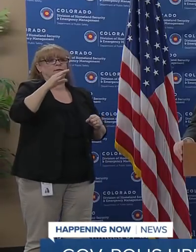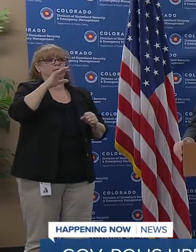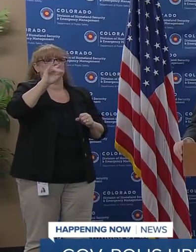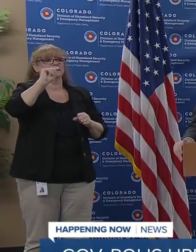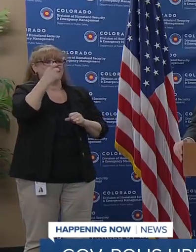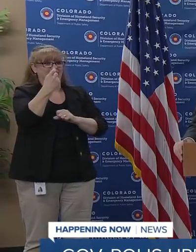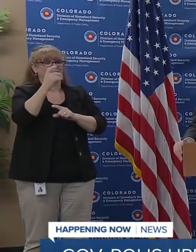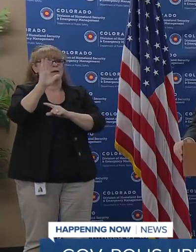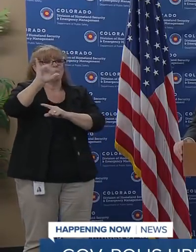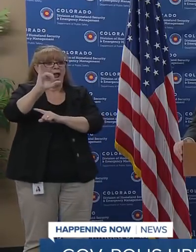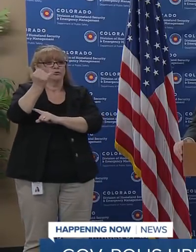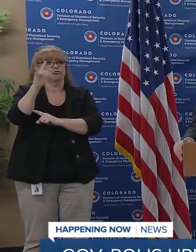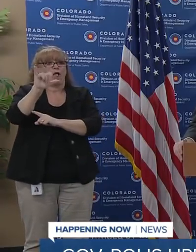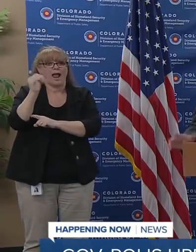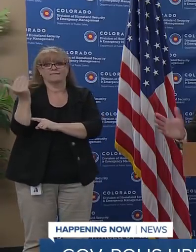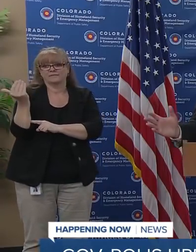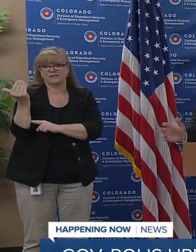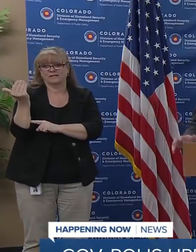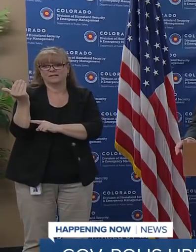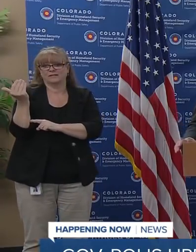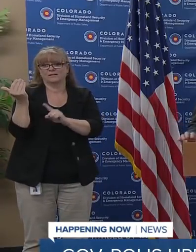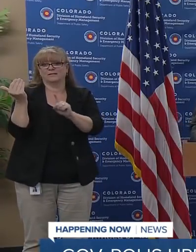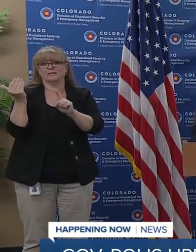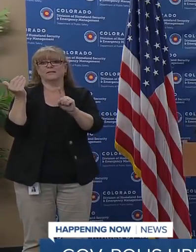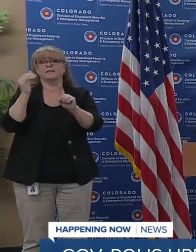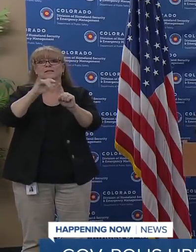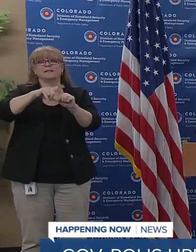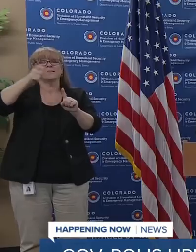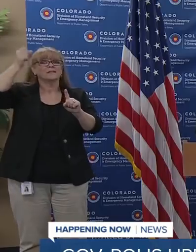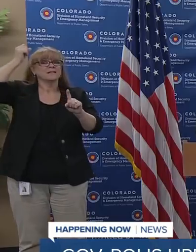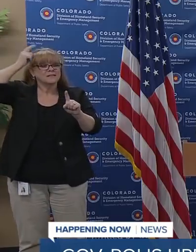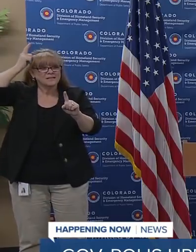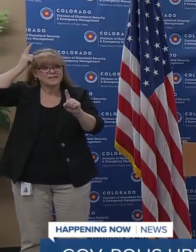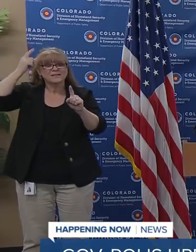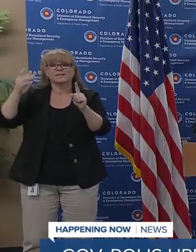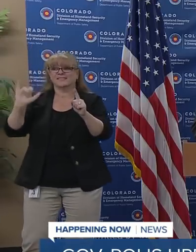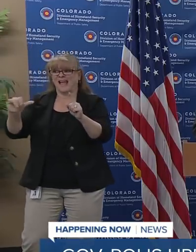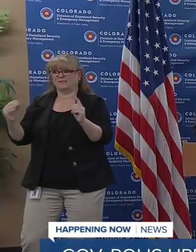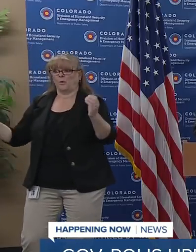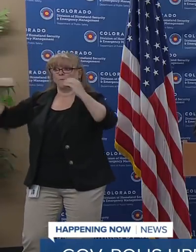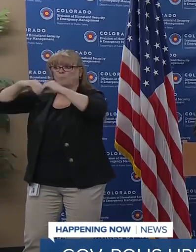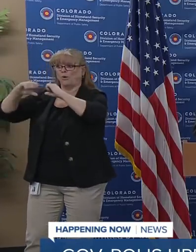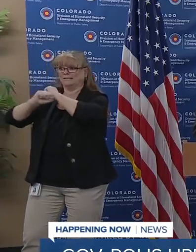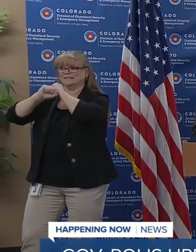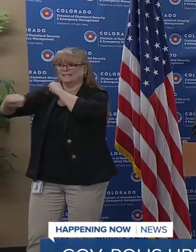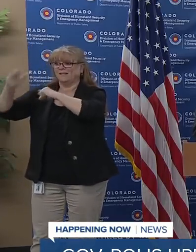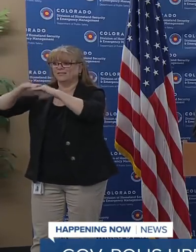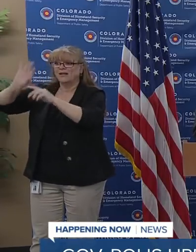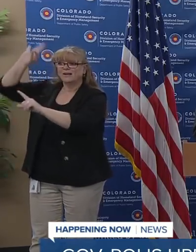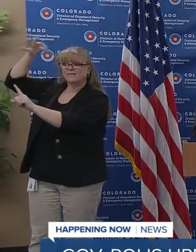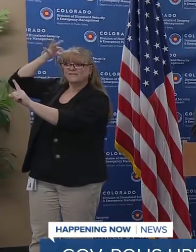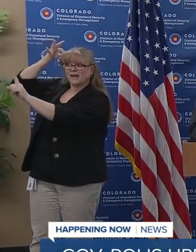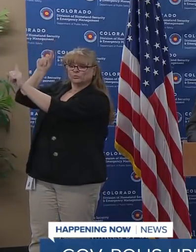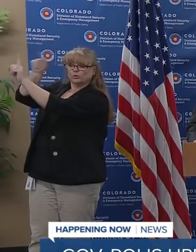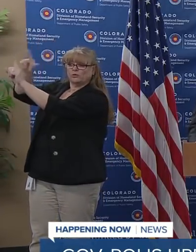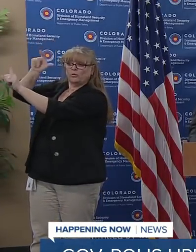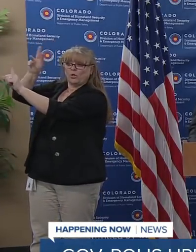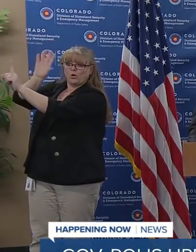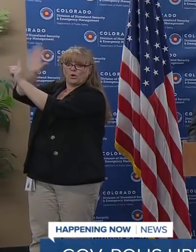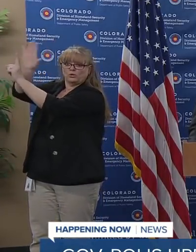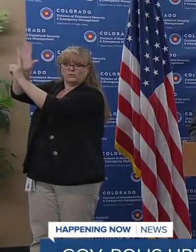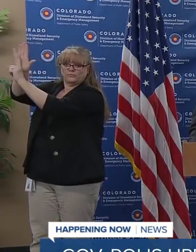delay that's been granted federally. It's even more expansive, affects more Coloradans. And this leaves $1 billion in the pockets